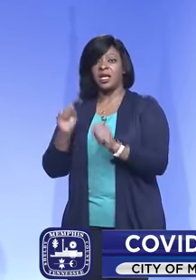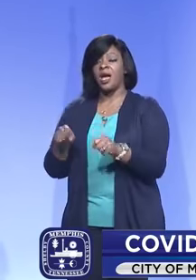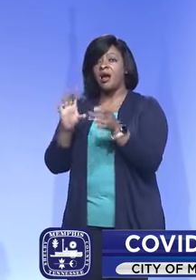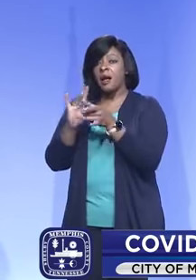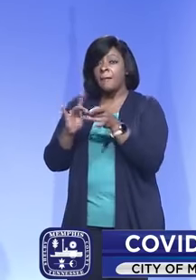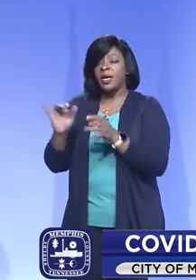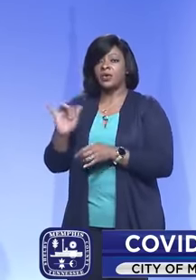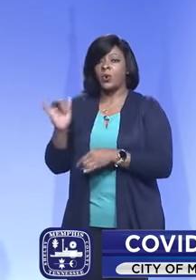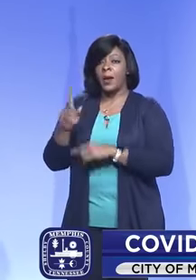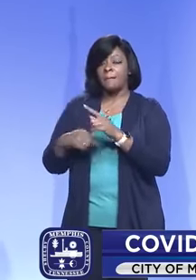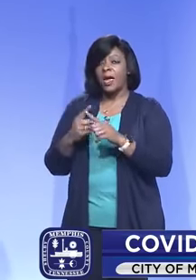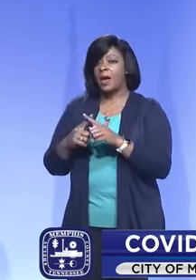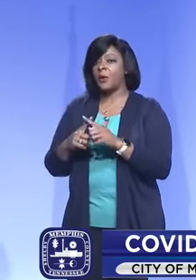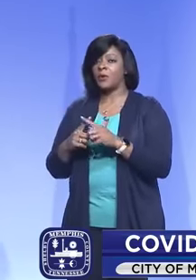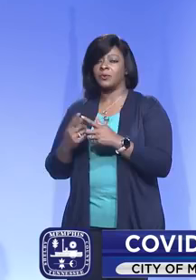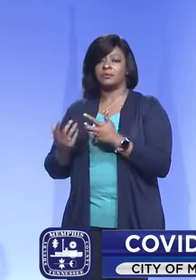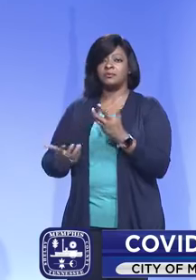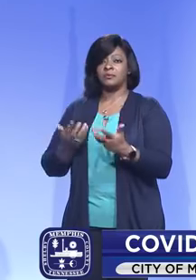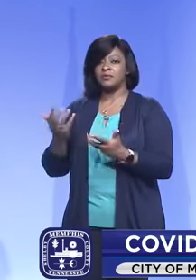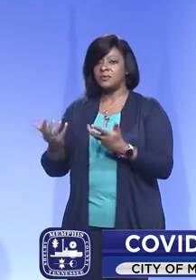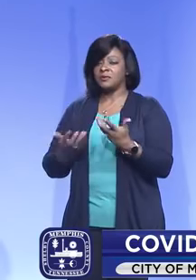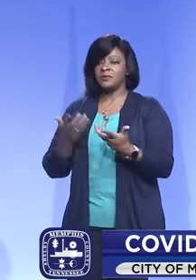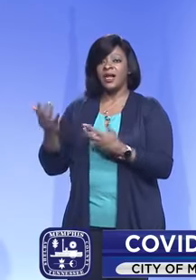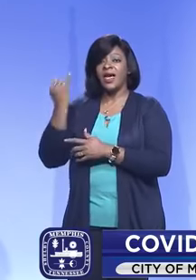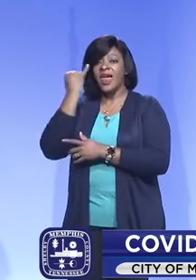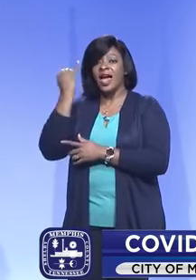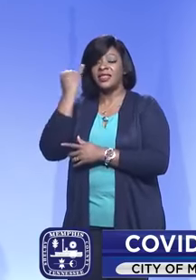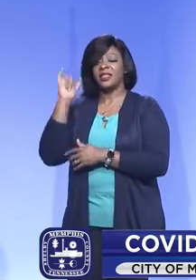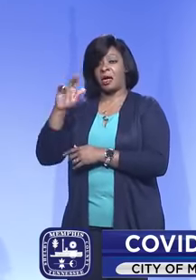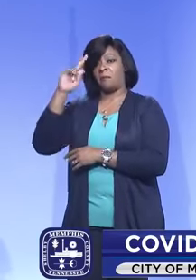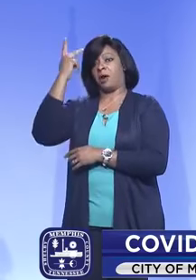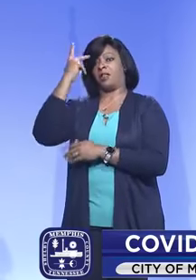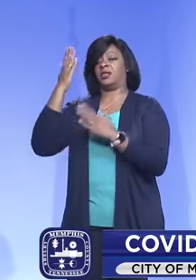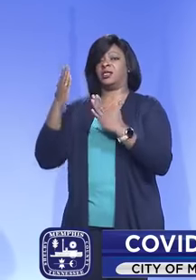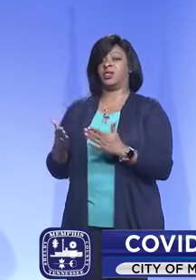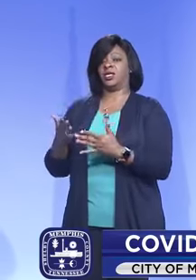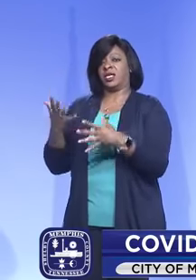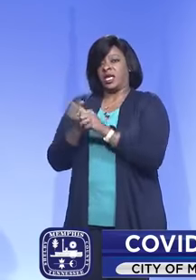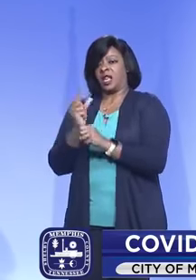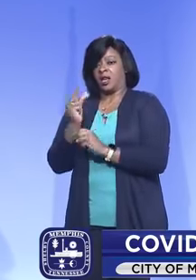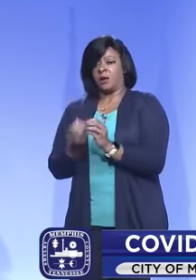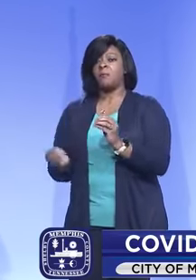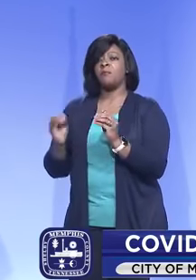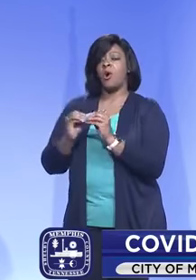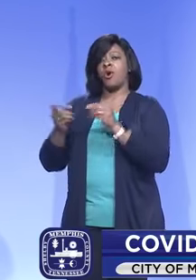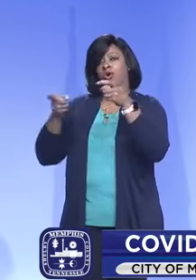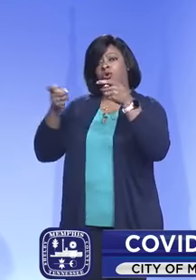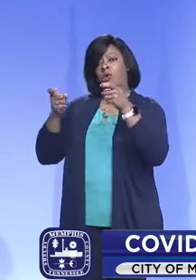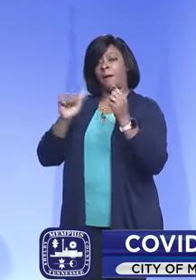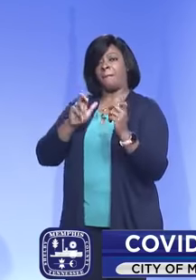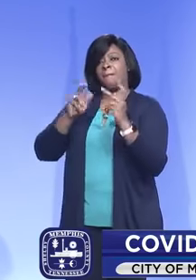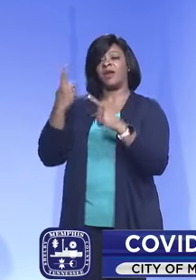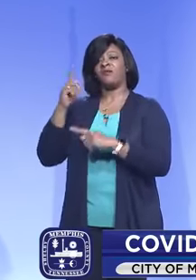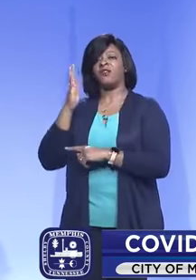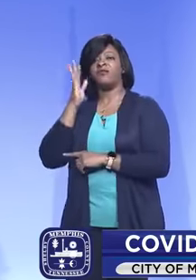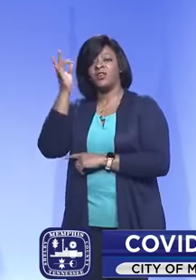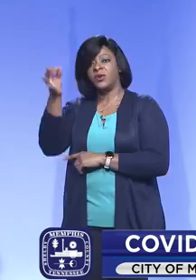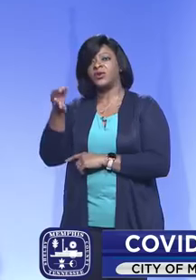comment as well about, you know, the idea that politicians should get a little bit more control back for